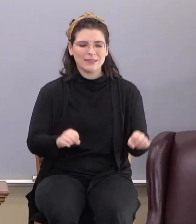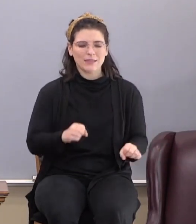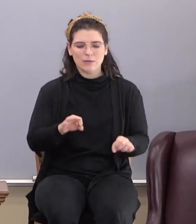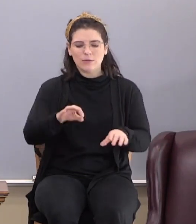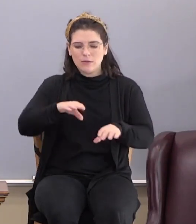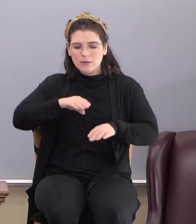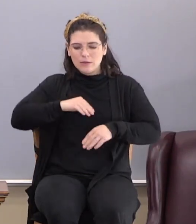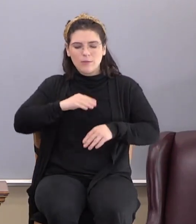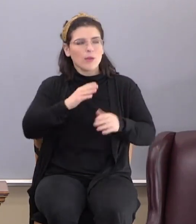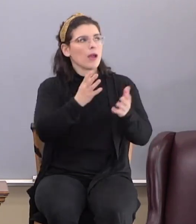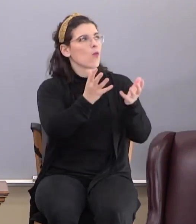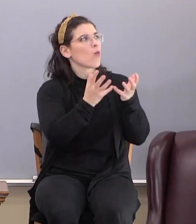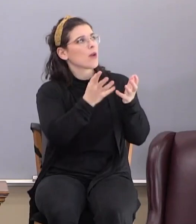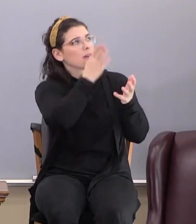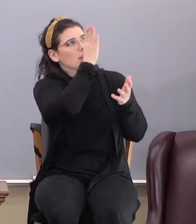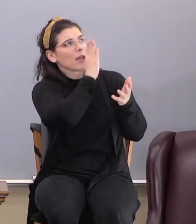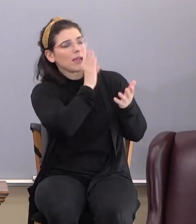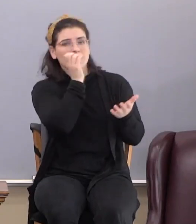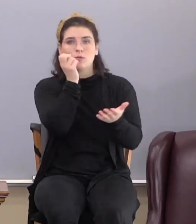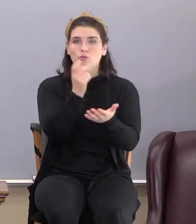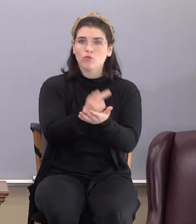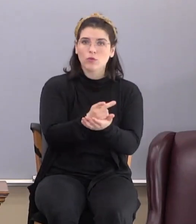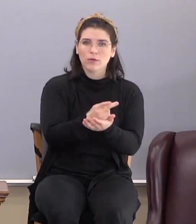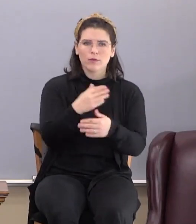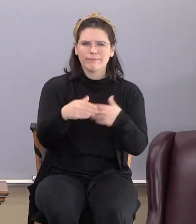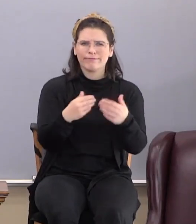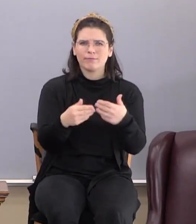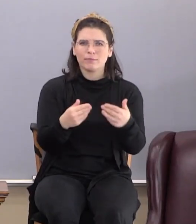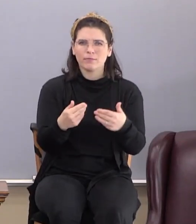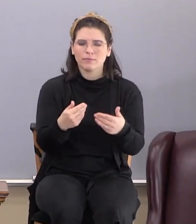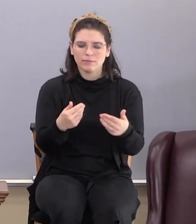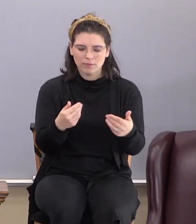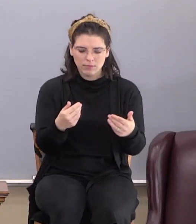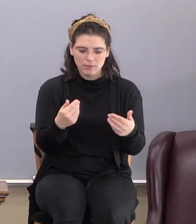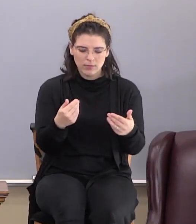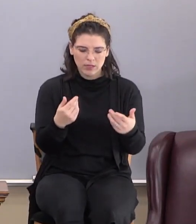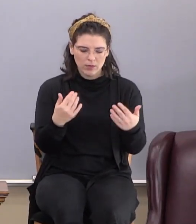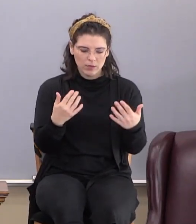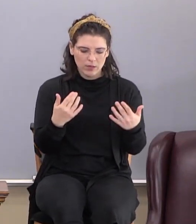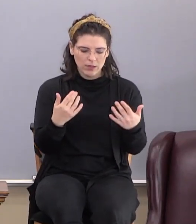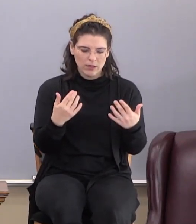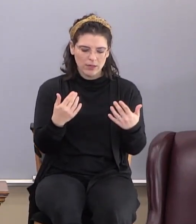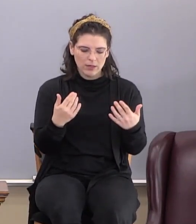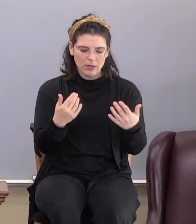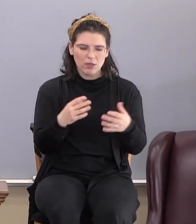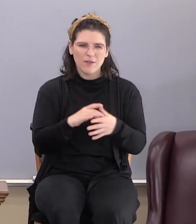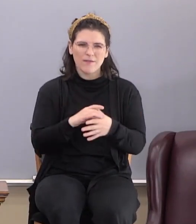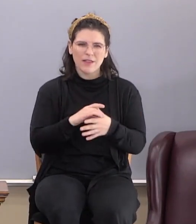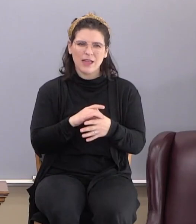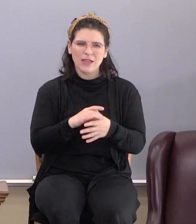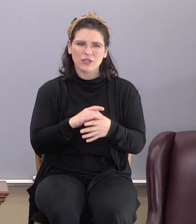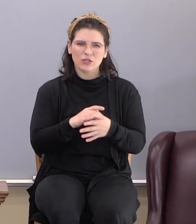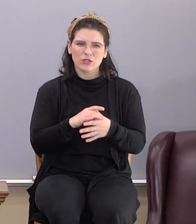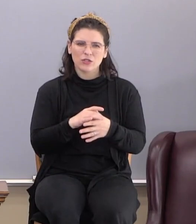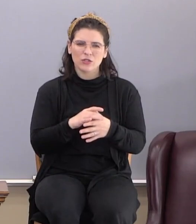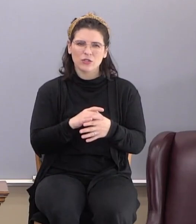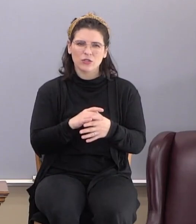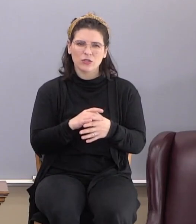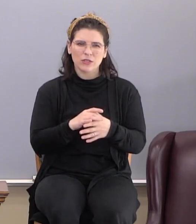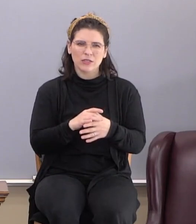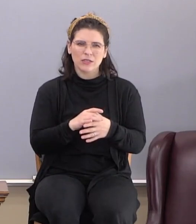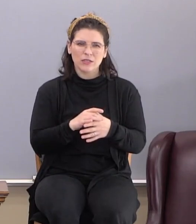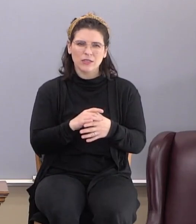seeking God's approval and so on and so forth. Wait a minute. The flesh